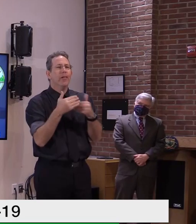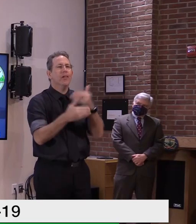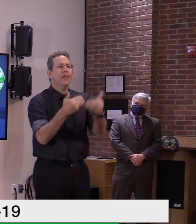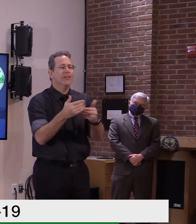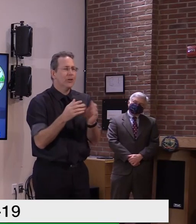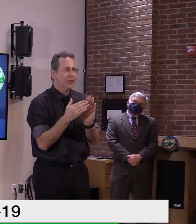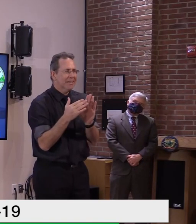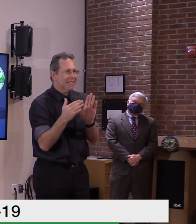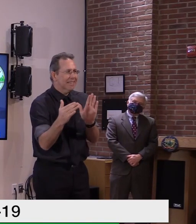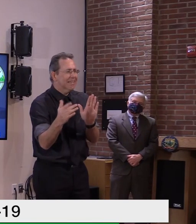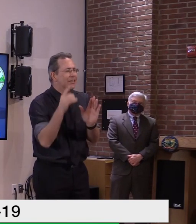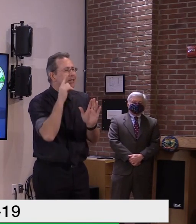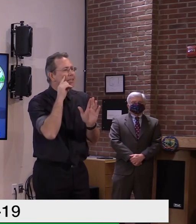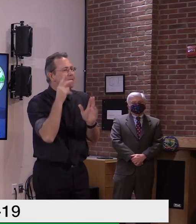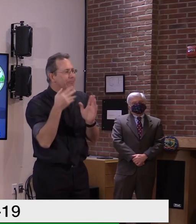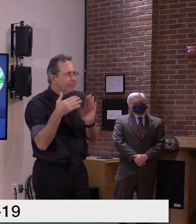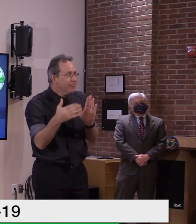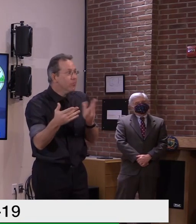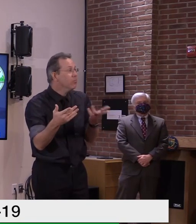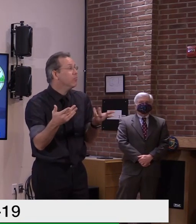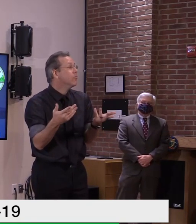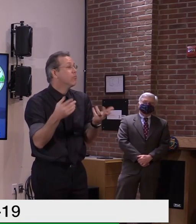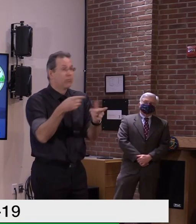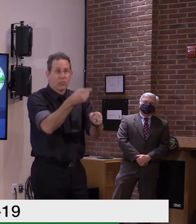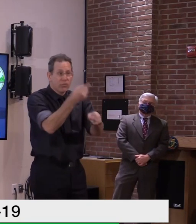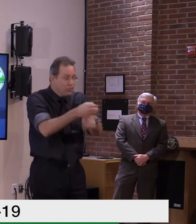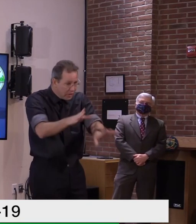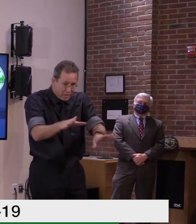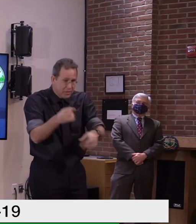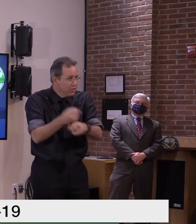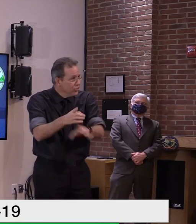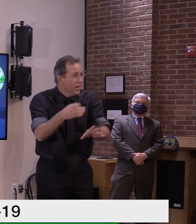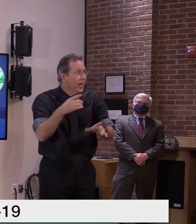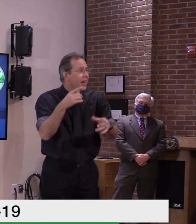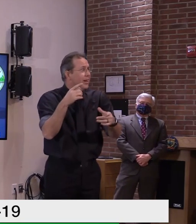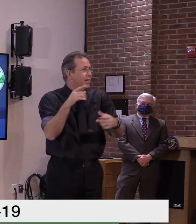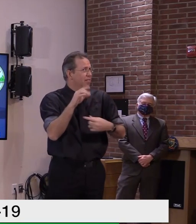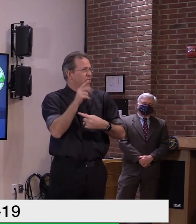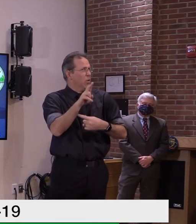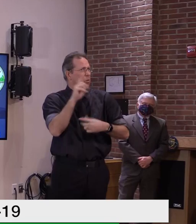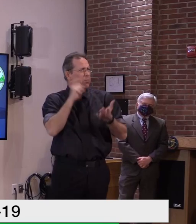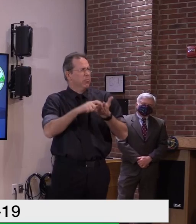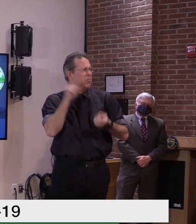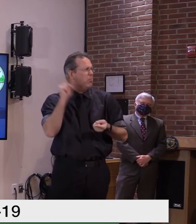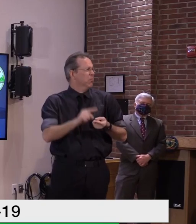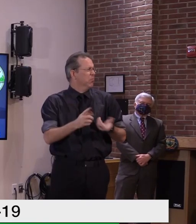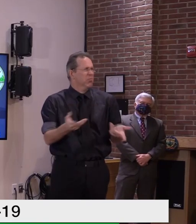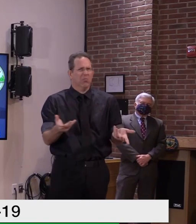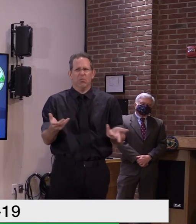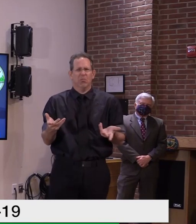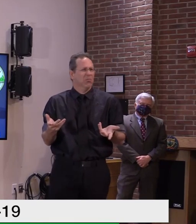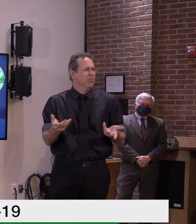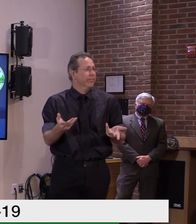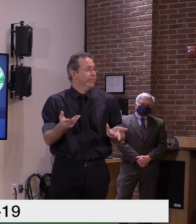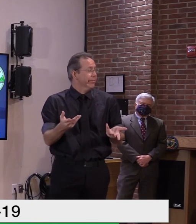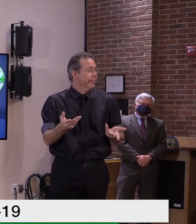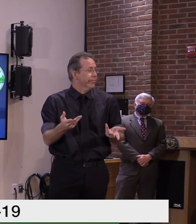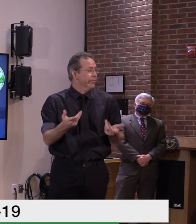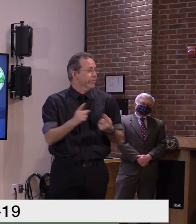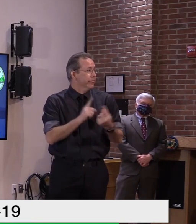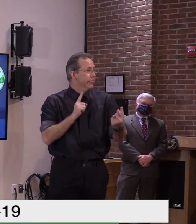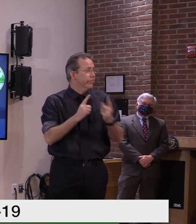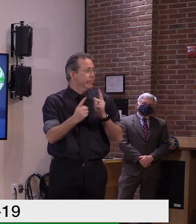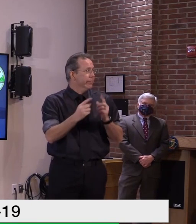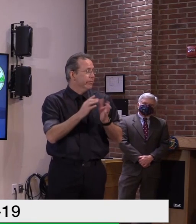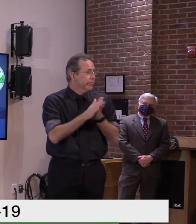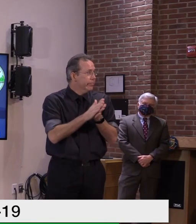only still having sporadic cases, even in Vermont, never mind around the rest of the country. and maybe it's because of our behavior